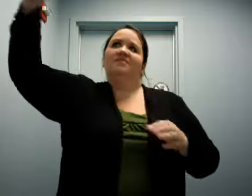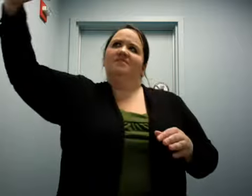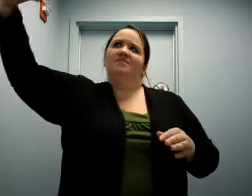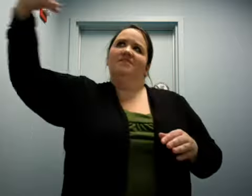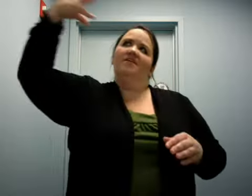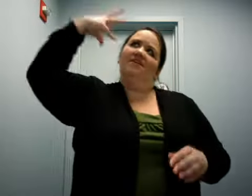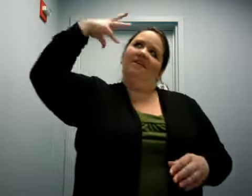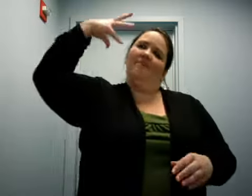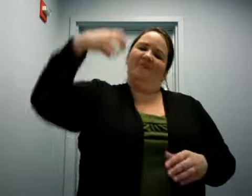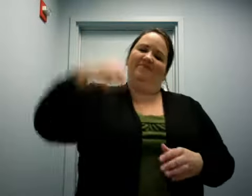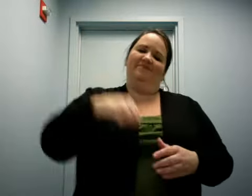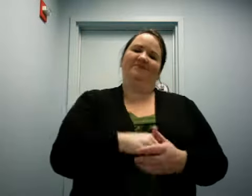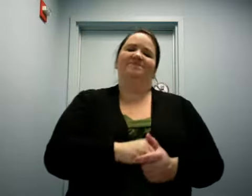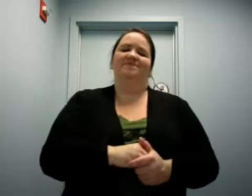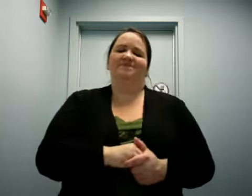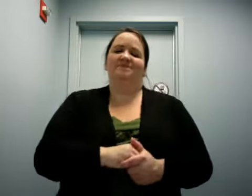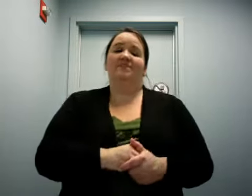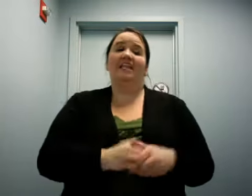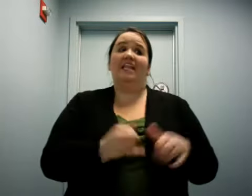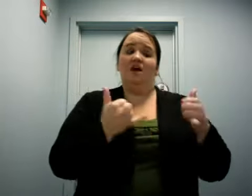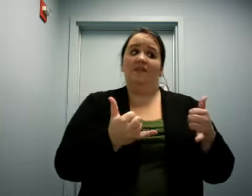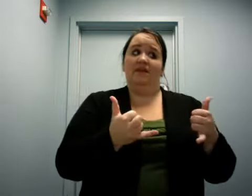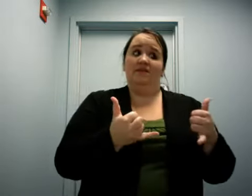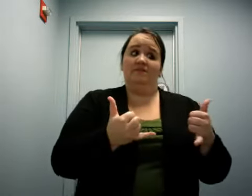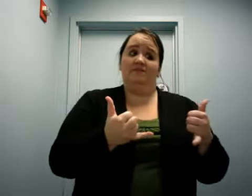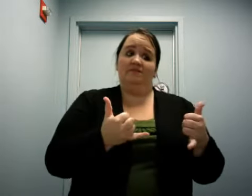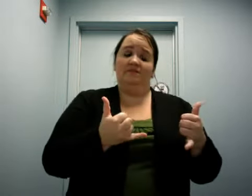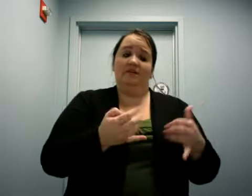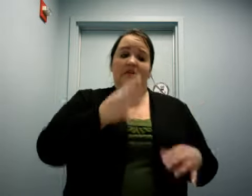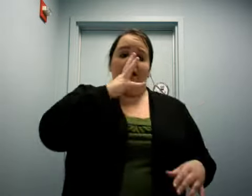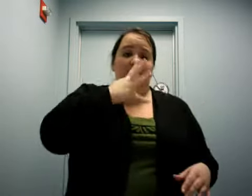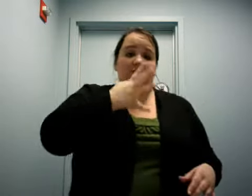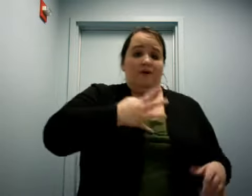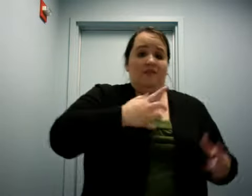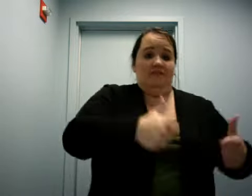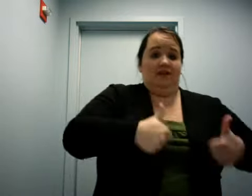Now this, despite the fact that I lived in Nigeria, I had never been outside Nigeria.